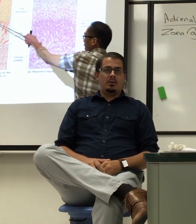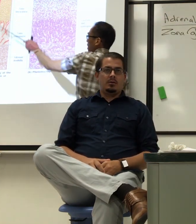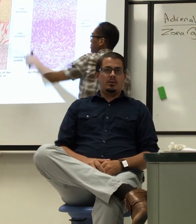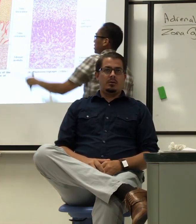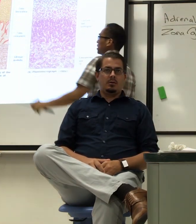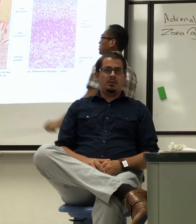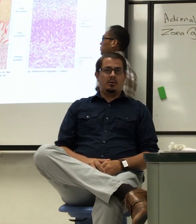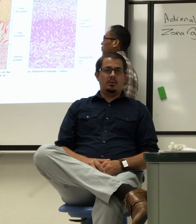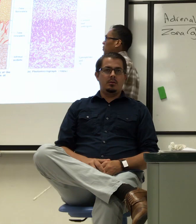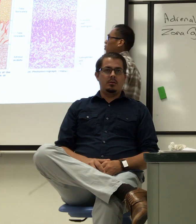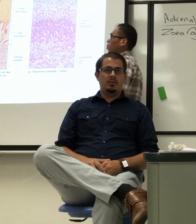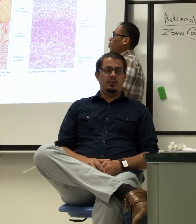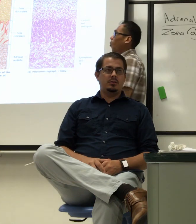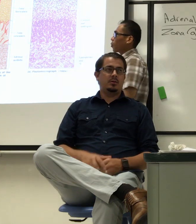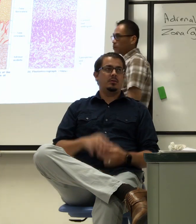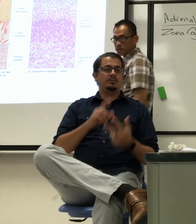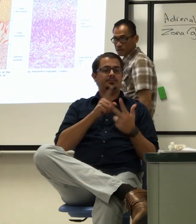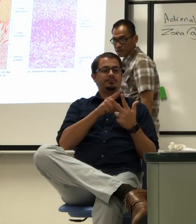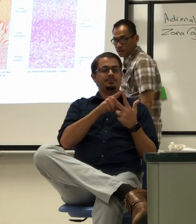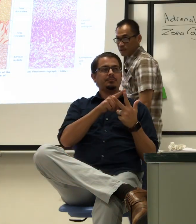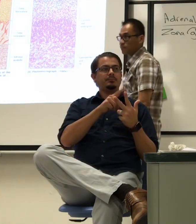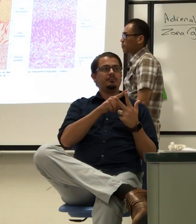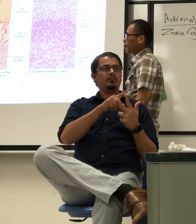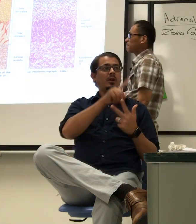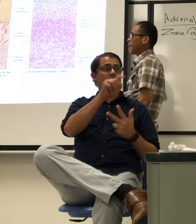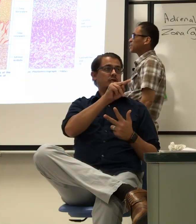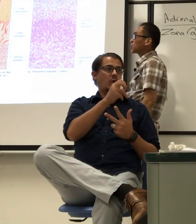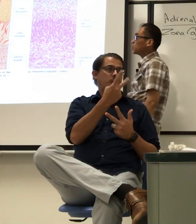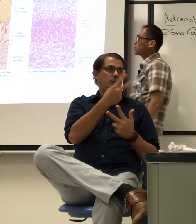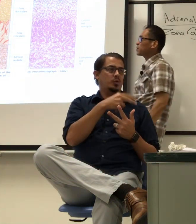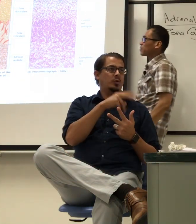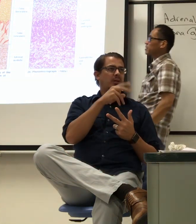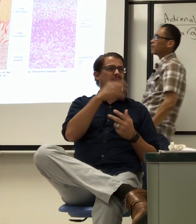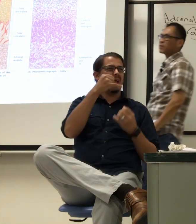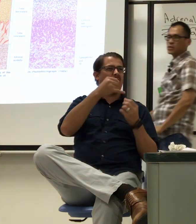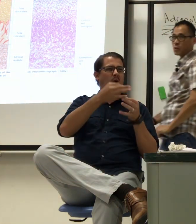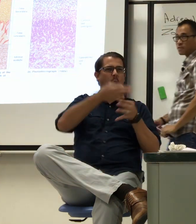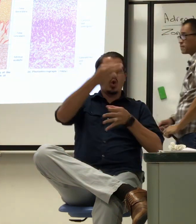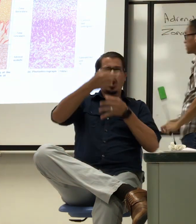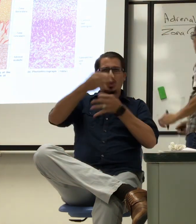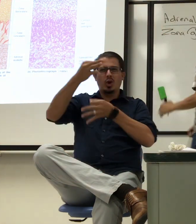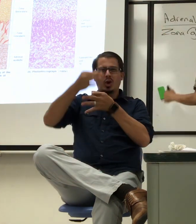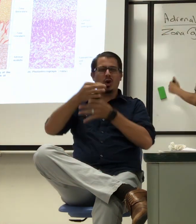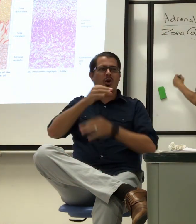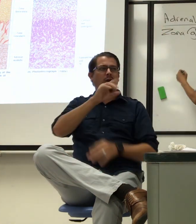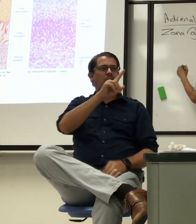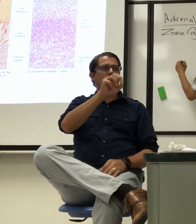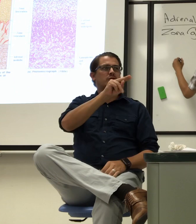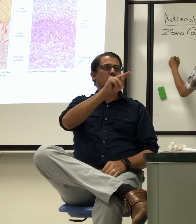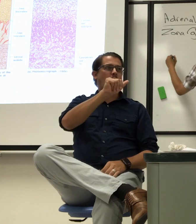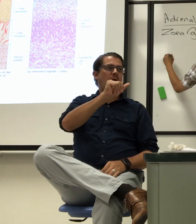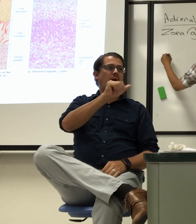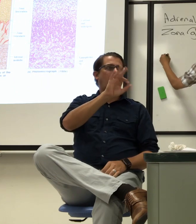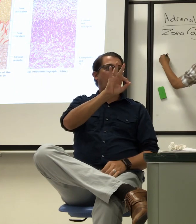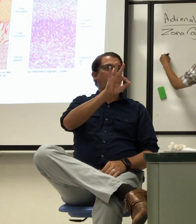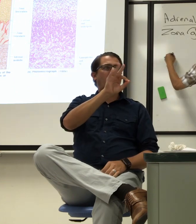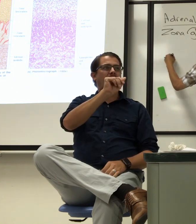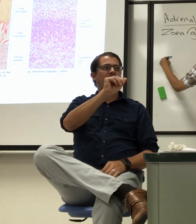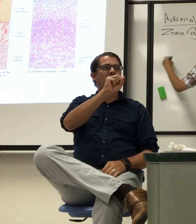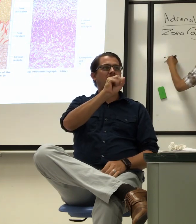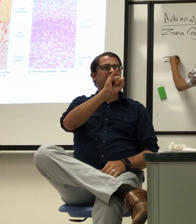cells are arranged into vertical cords, like fascicles, that's called zona fasciculata.